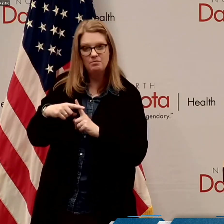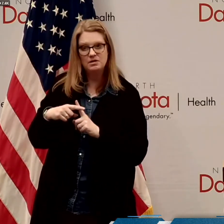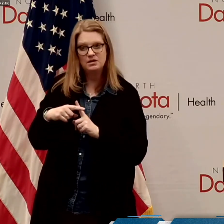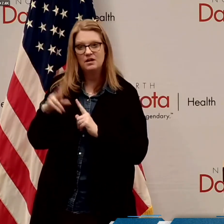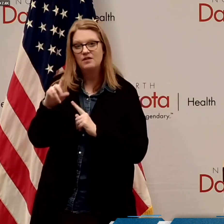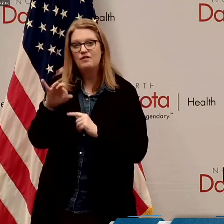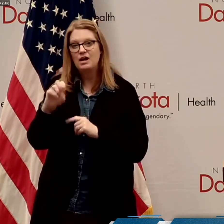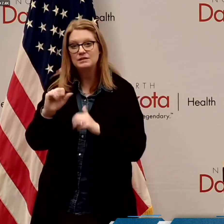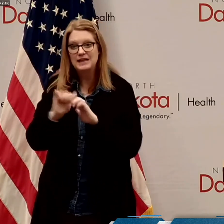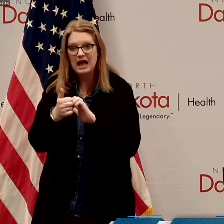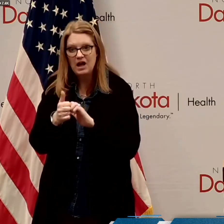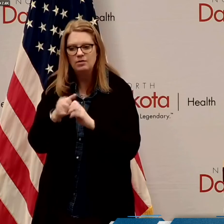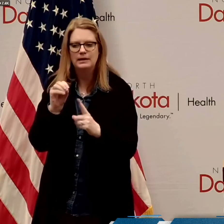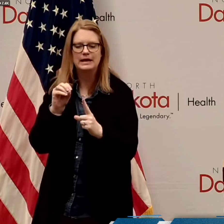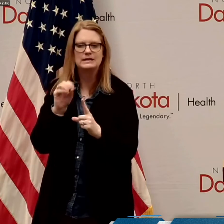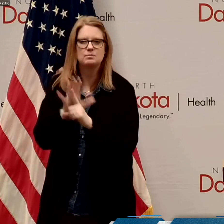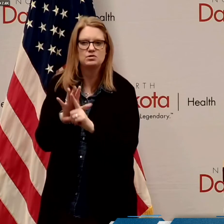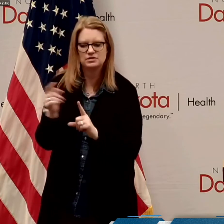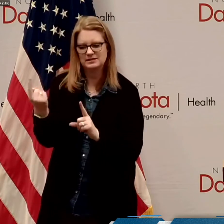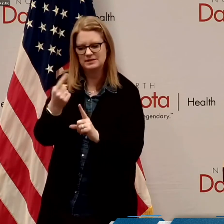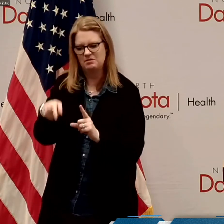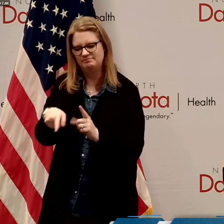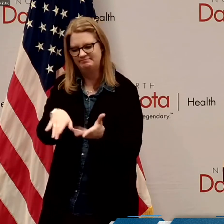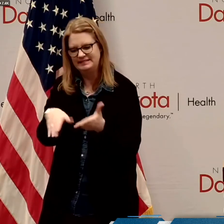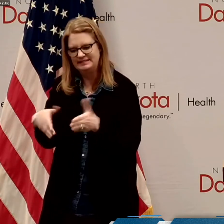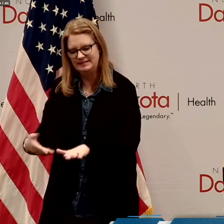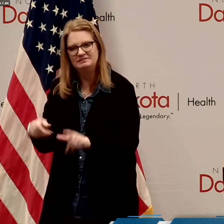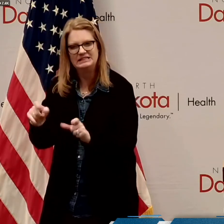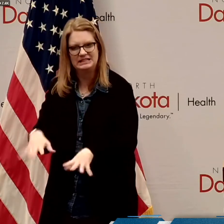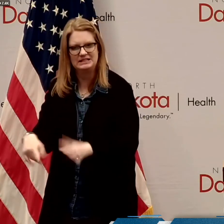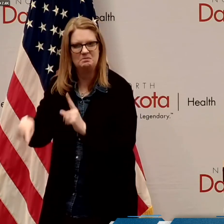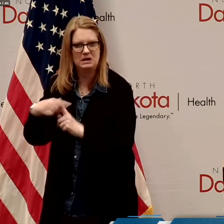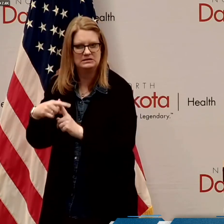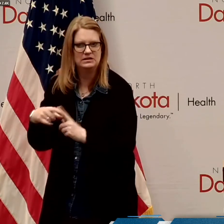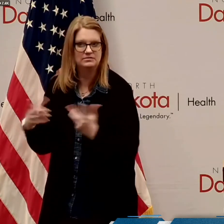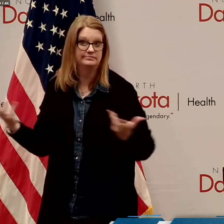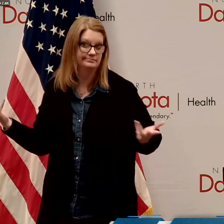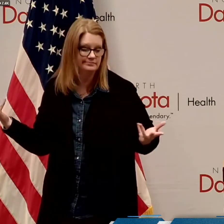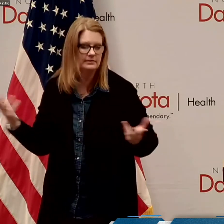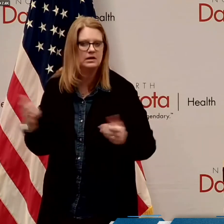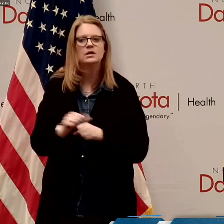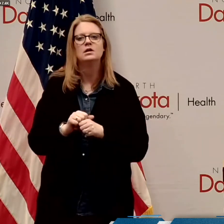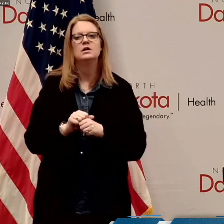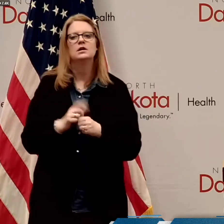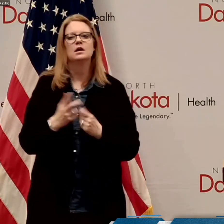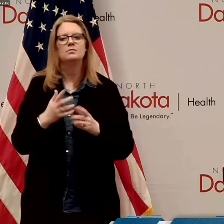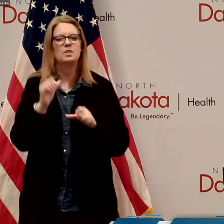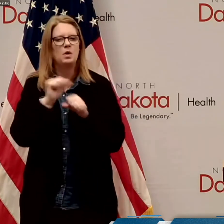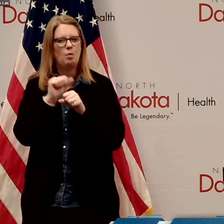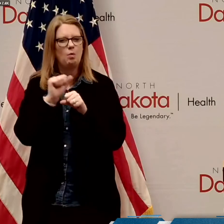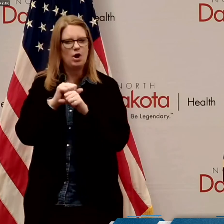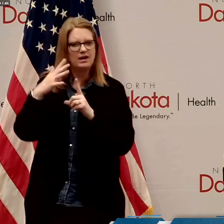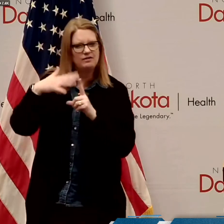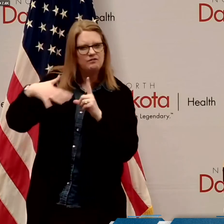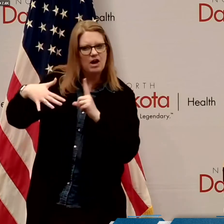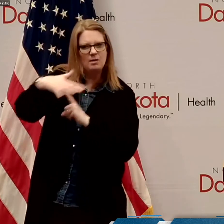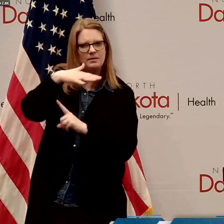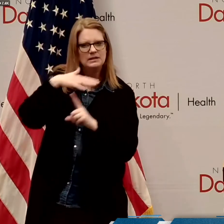resulted from exposure to a deceased individual who tested positive. The work environments of all those that are covered